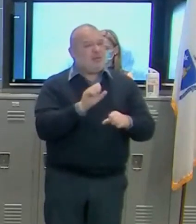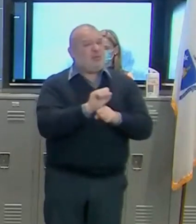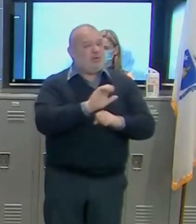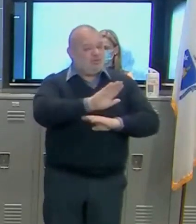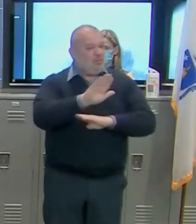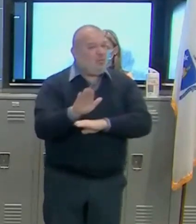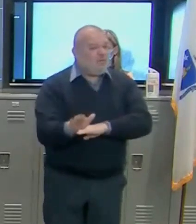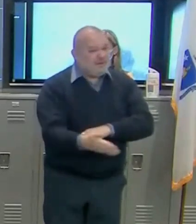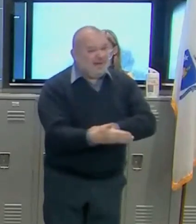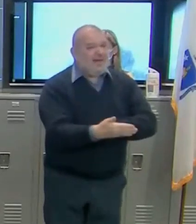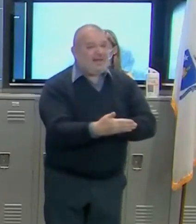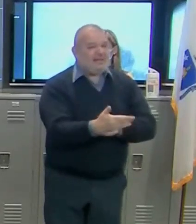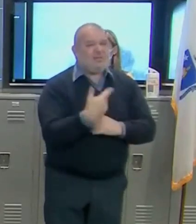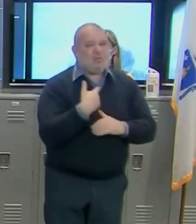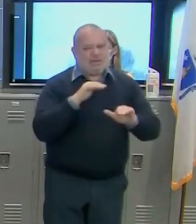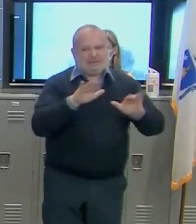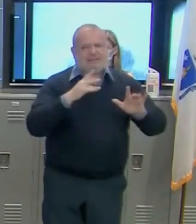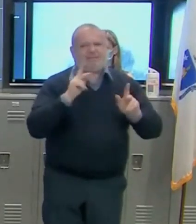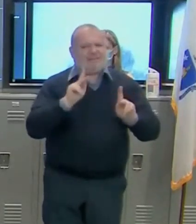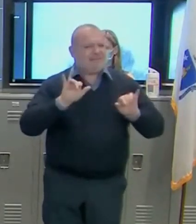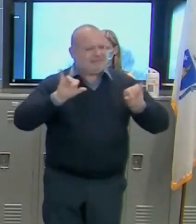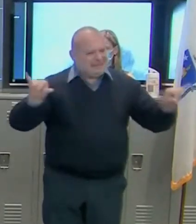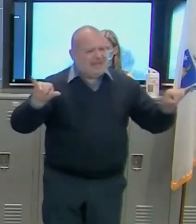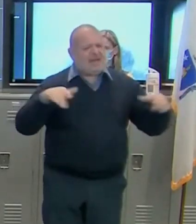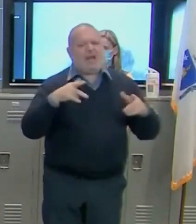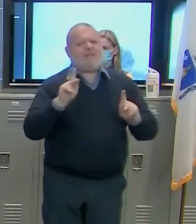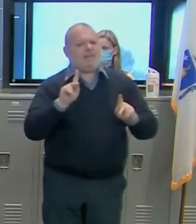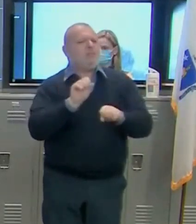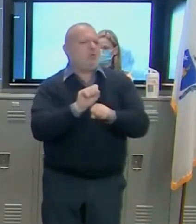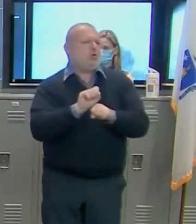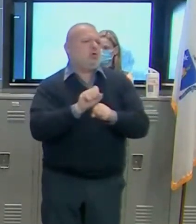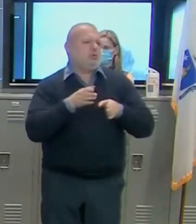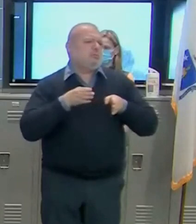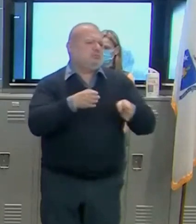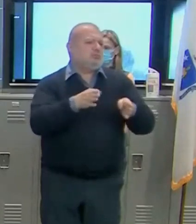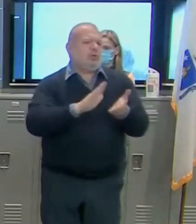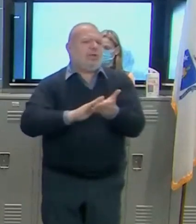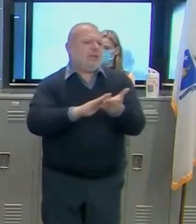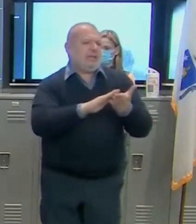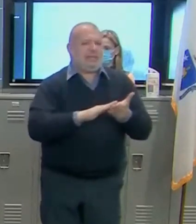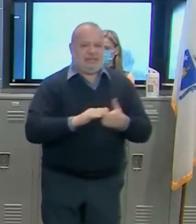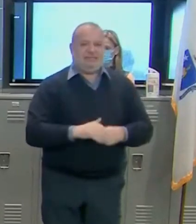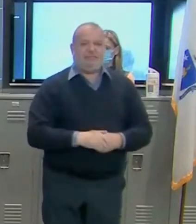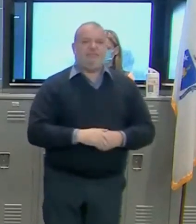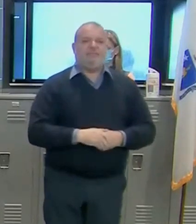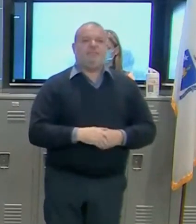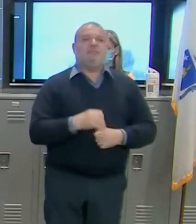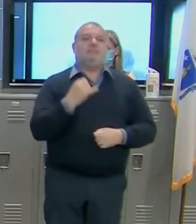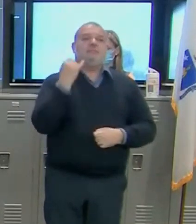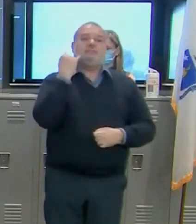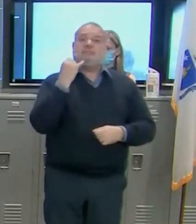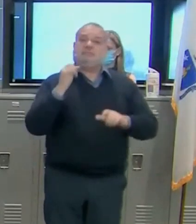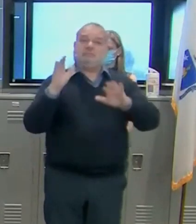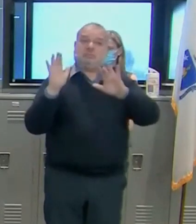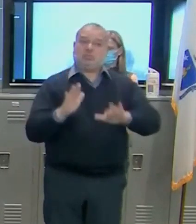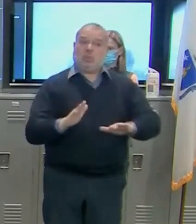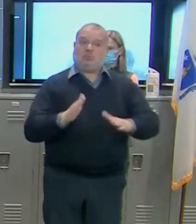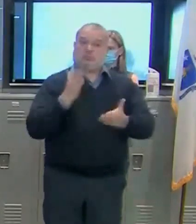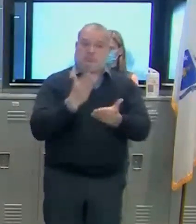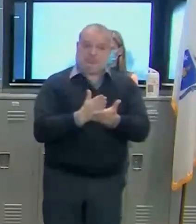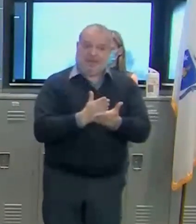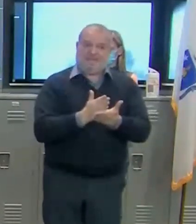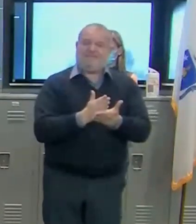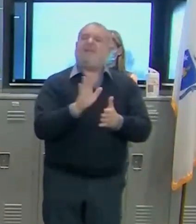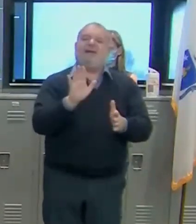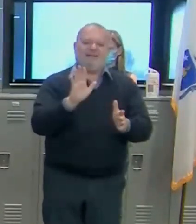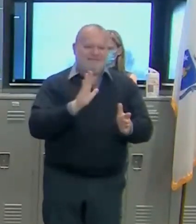into tomorrow. When the snow stops falling, we'll still be dealing with the impact of the storm for a few days. As